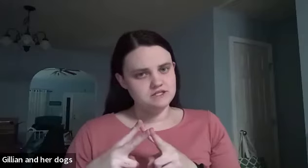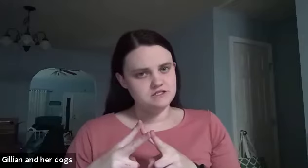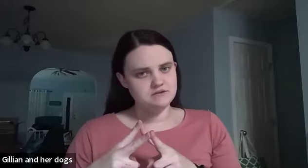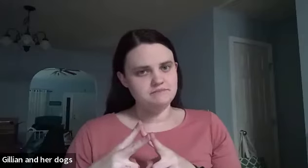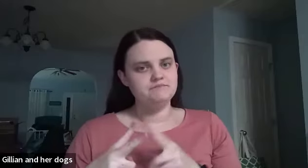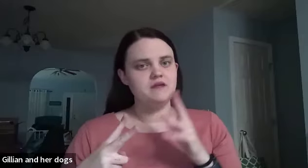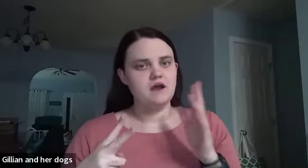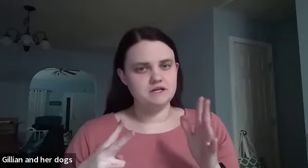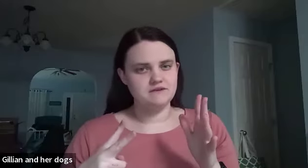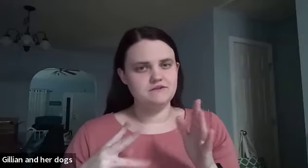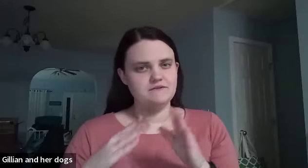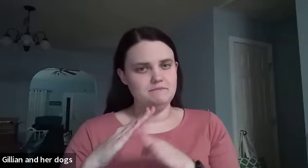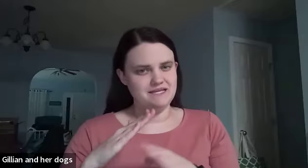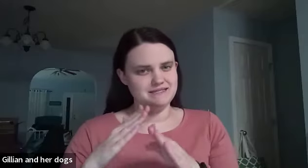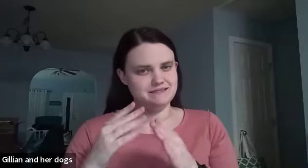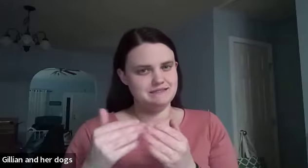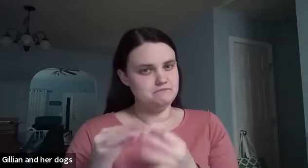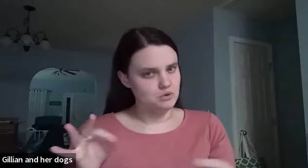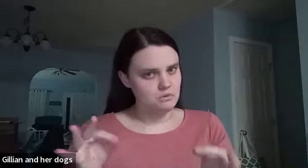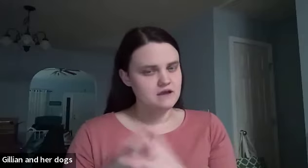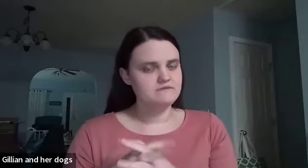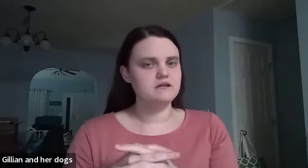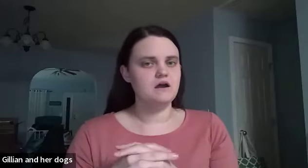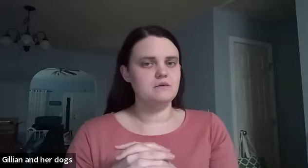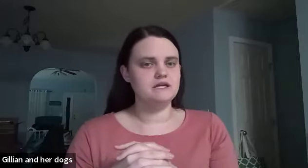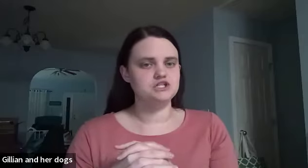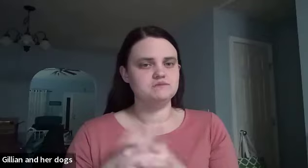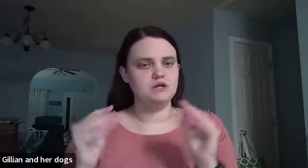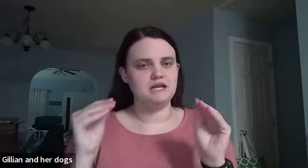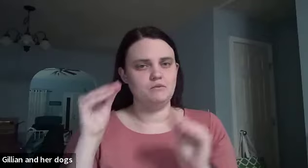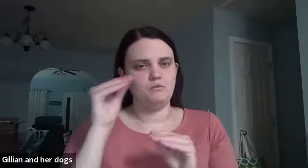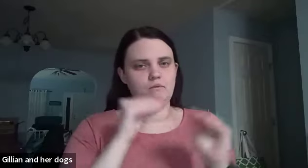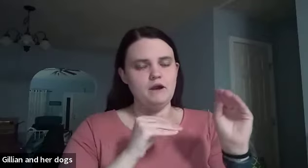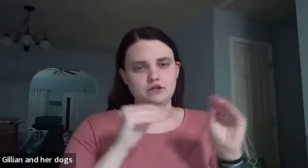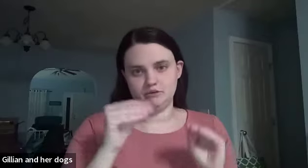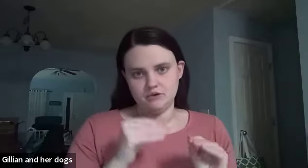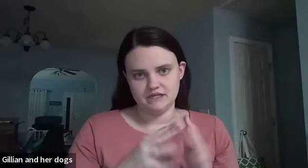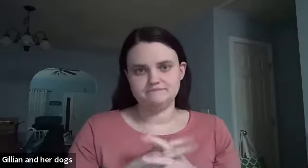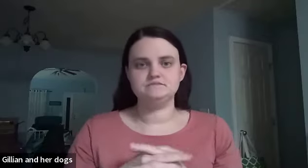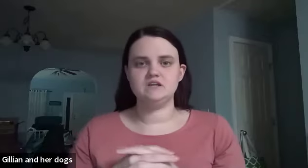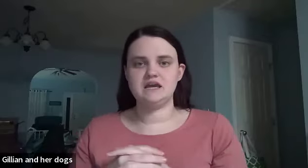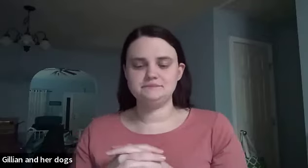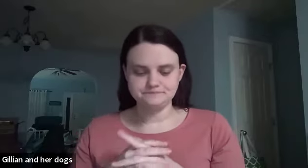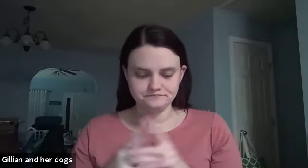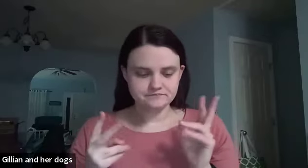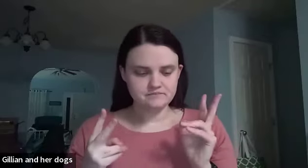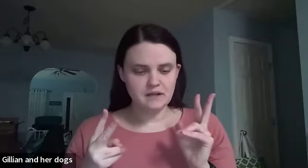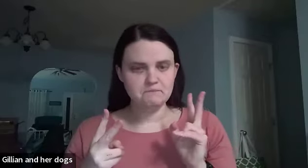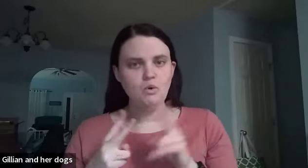ways you can do it. I'm going to give you the very basic, simple way of it. It's just putting it where you would put it. Okay.